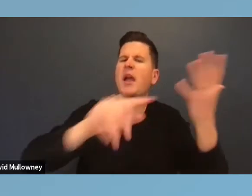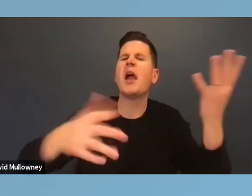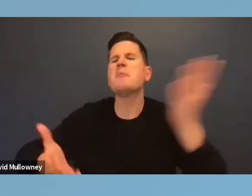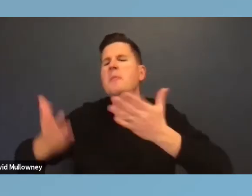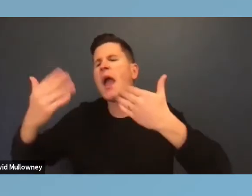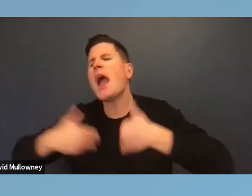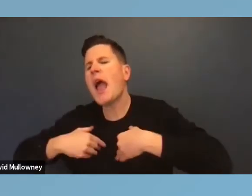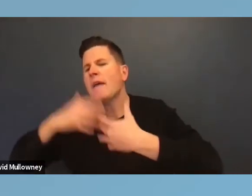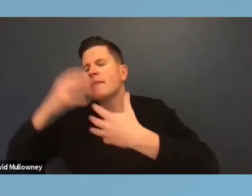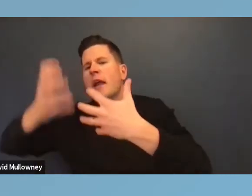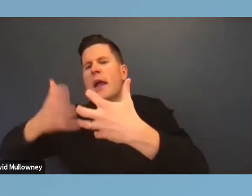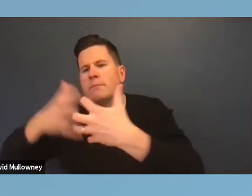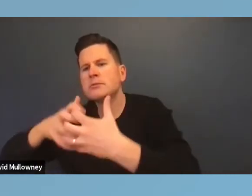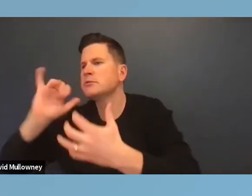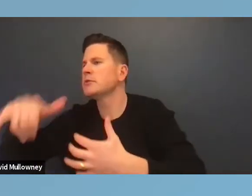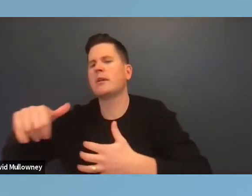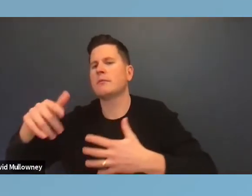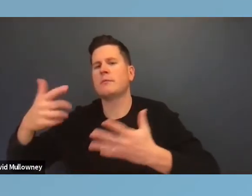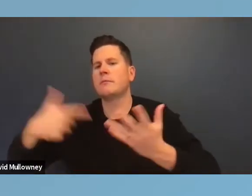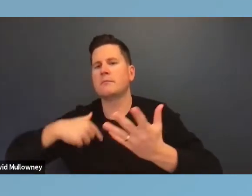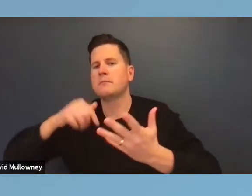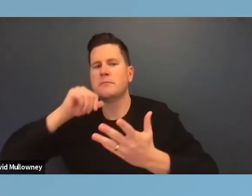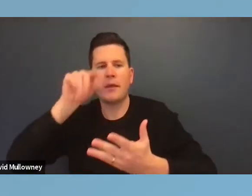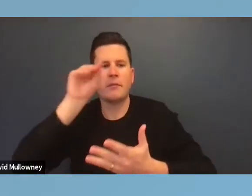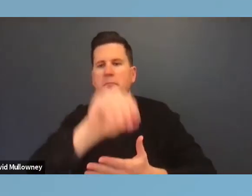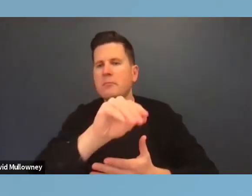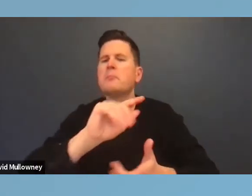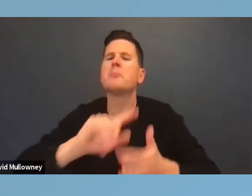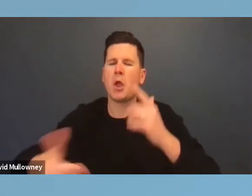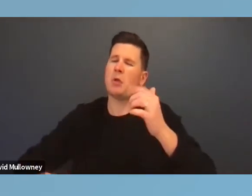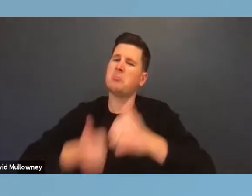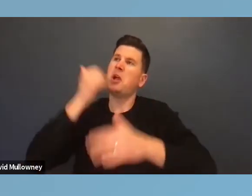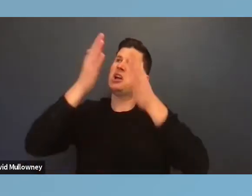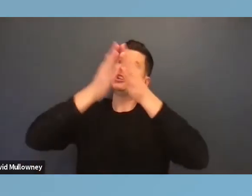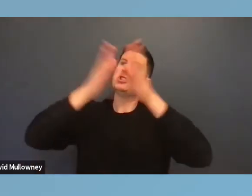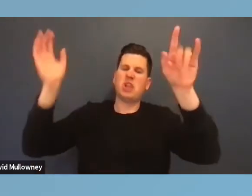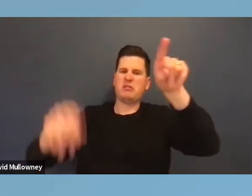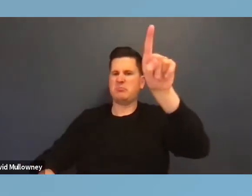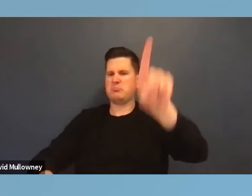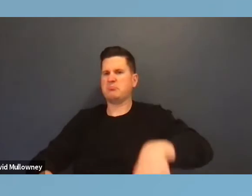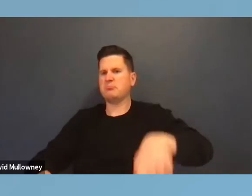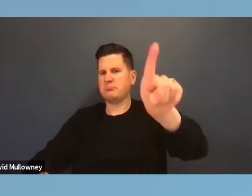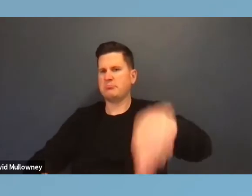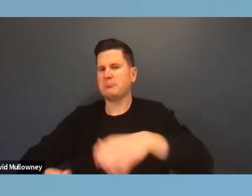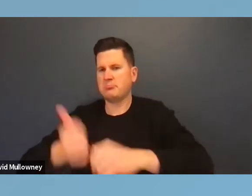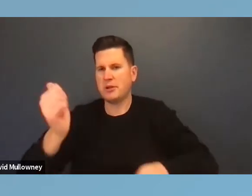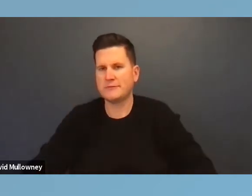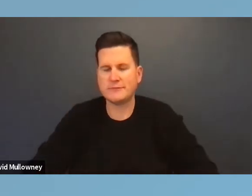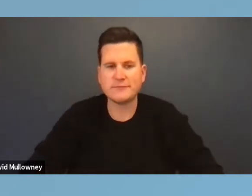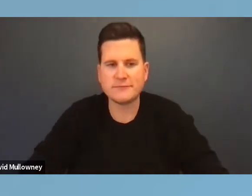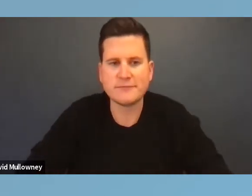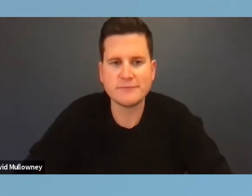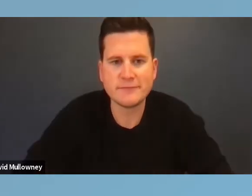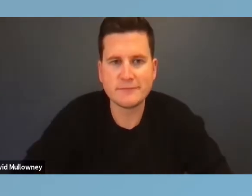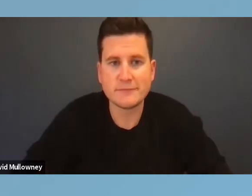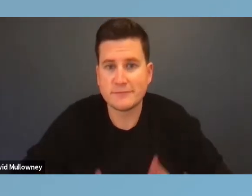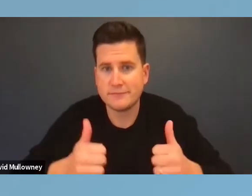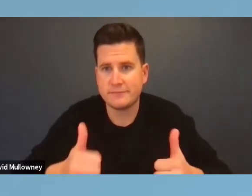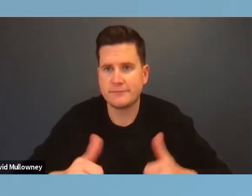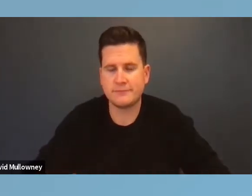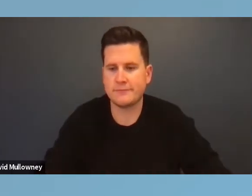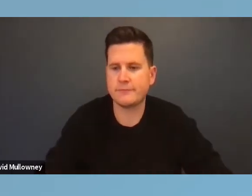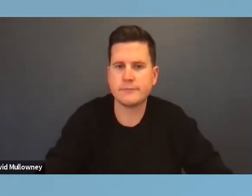things that we want provided as accommodations. This will cover most things in general.